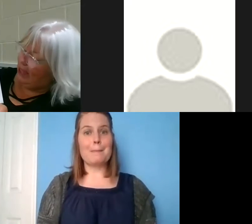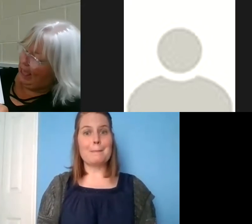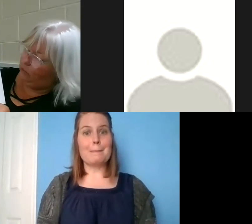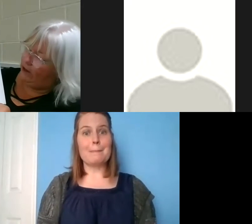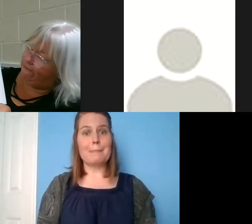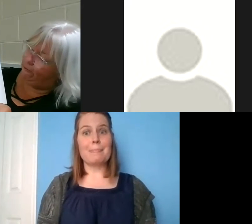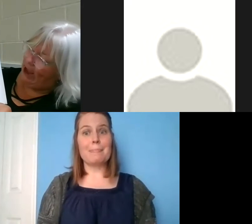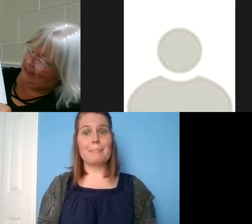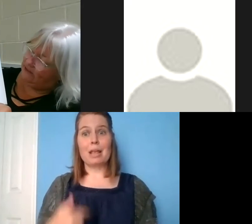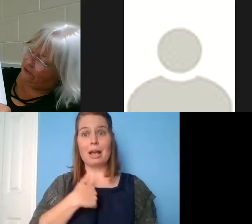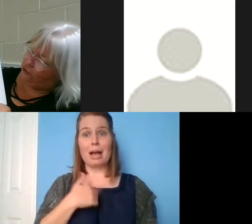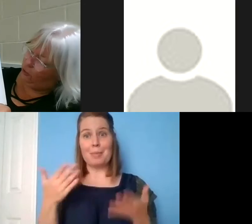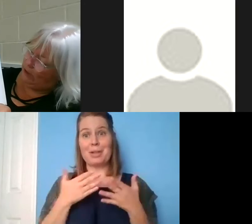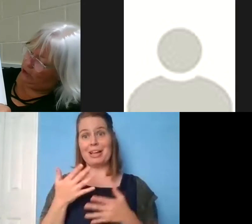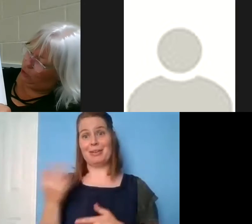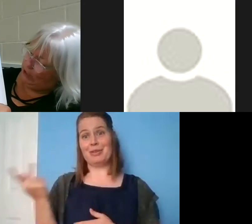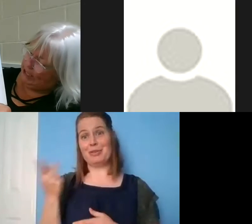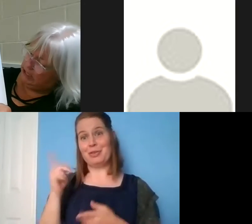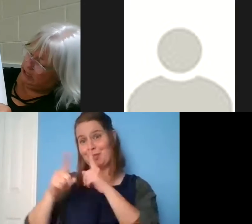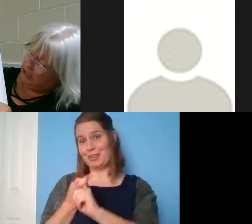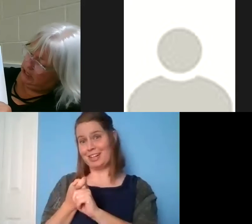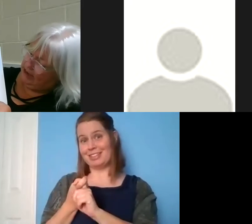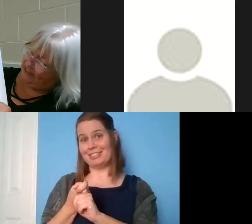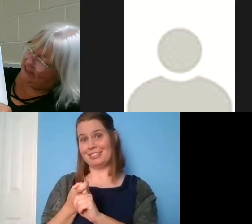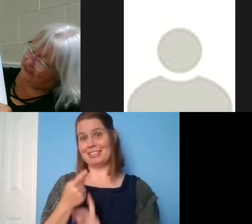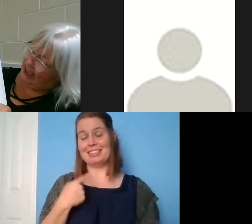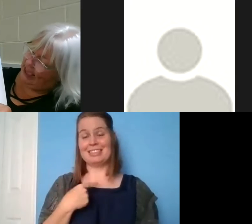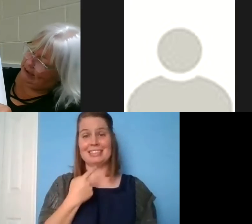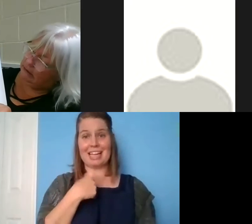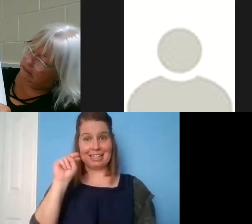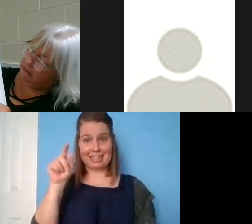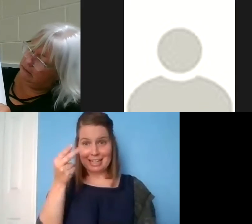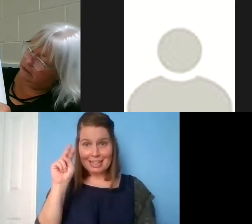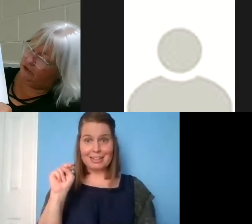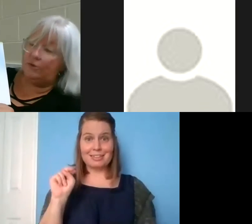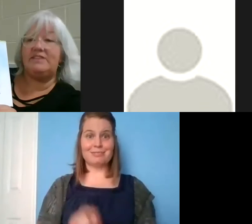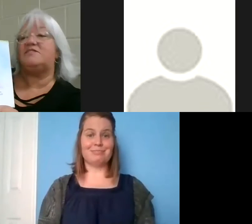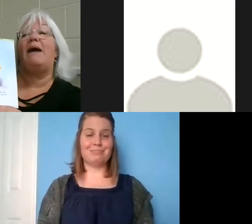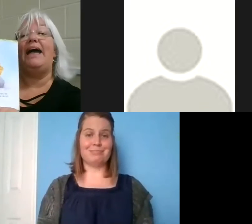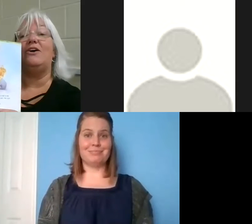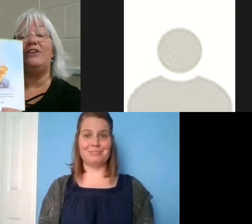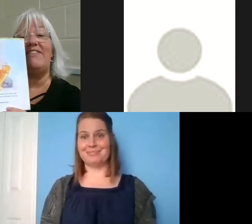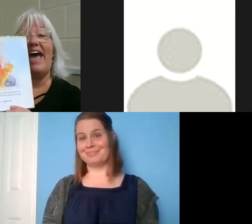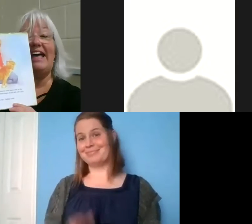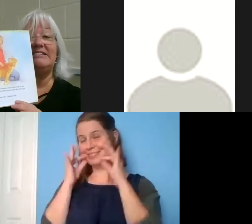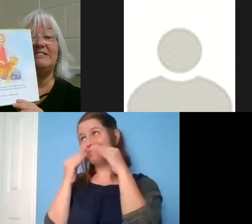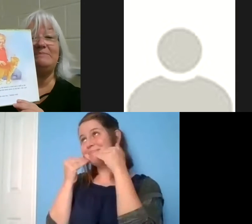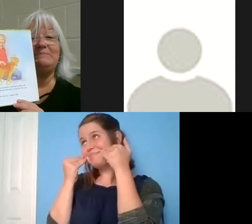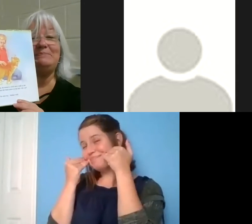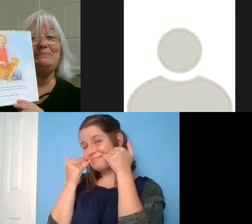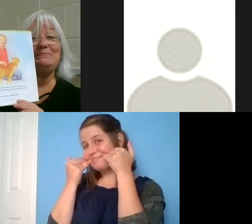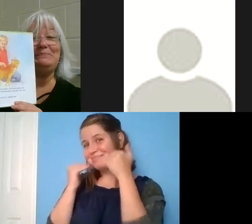I'm glad we're friends, Dewey Louie, Nathan said. Dewey smiled at